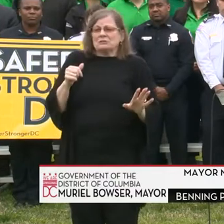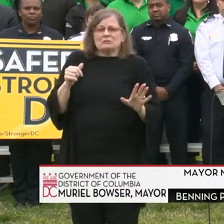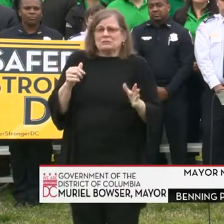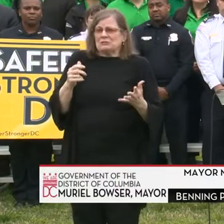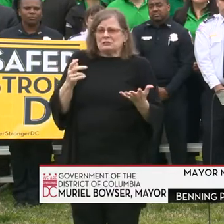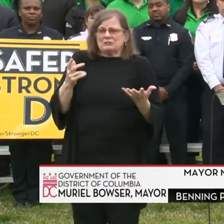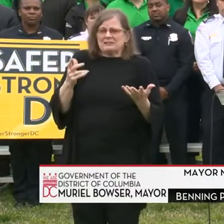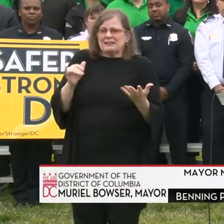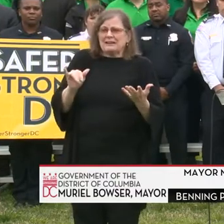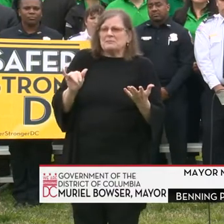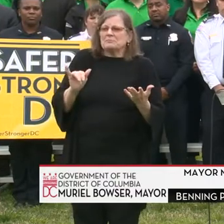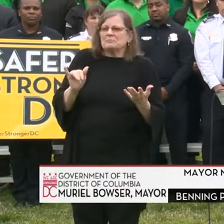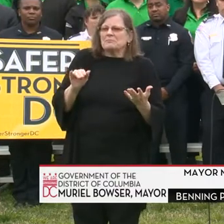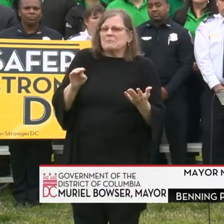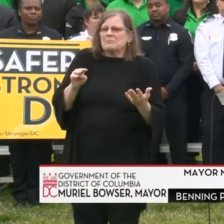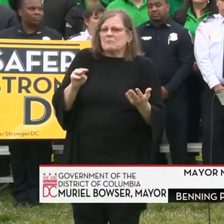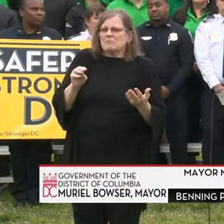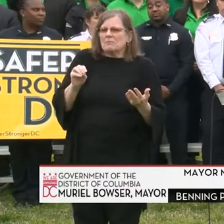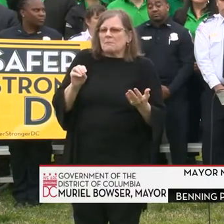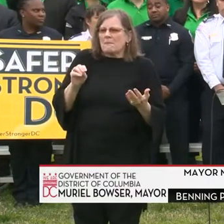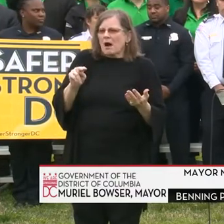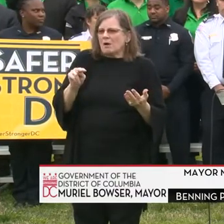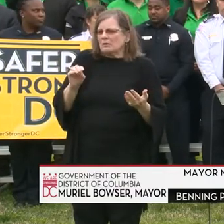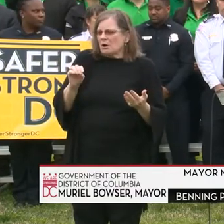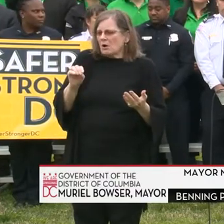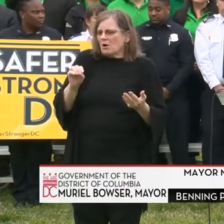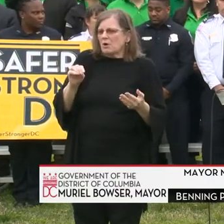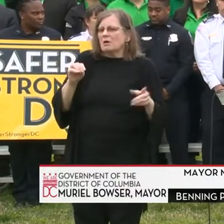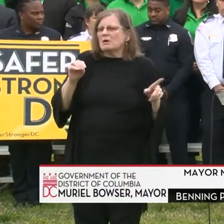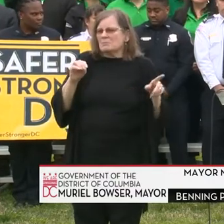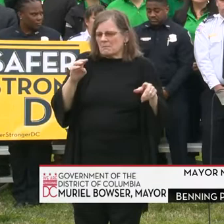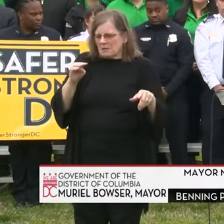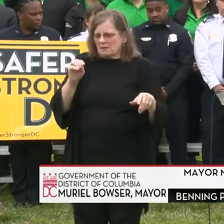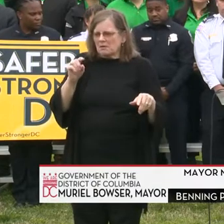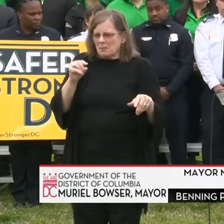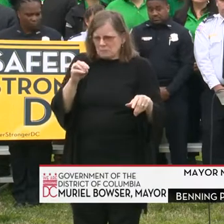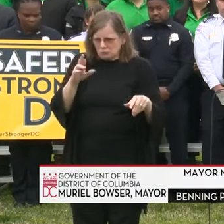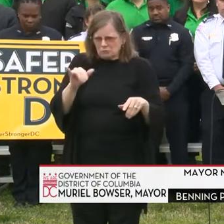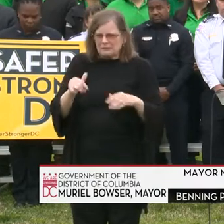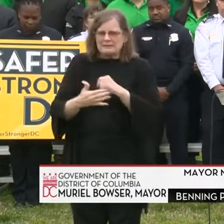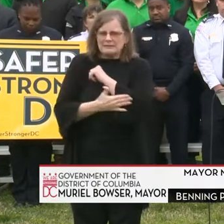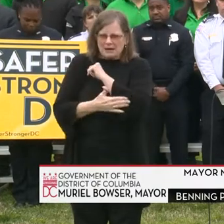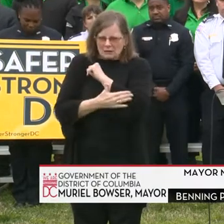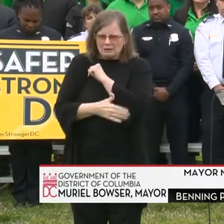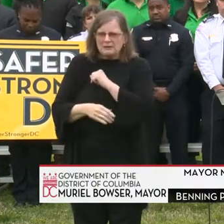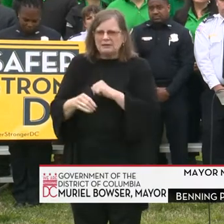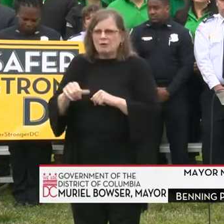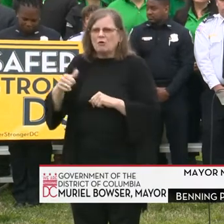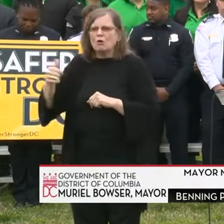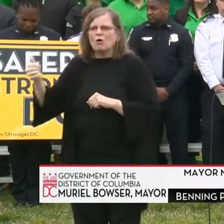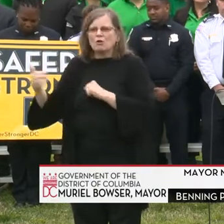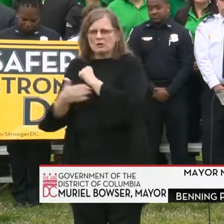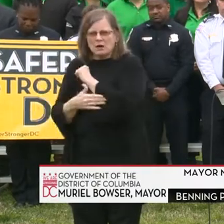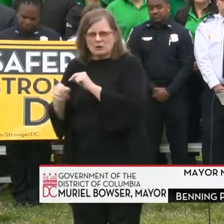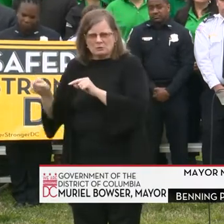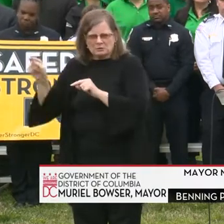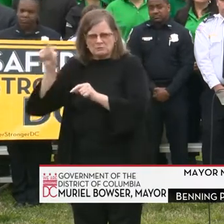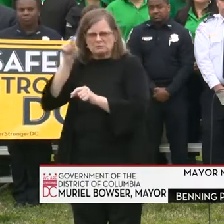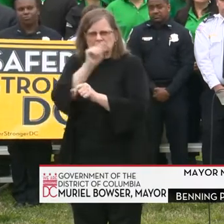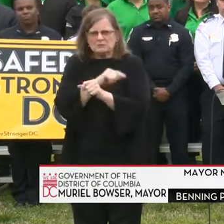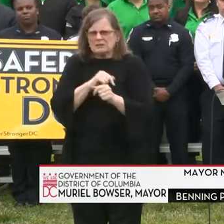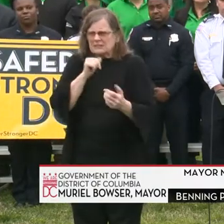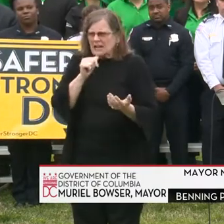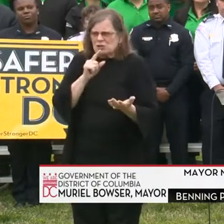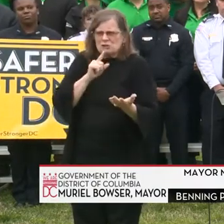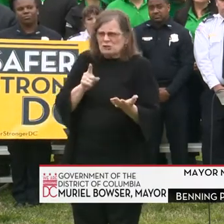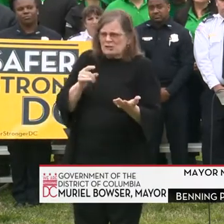in Montgomery County or in Northern Virginia. With regards to this particular case, we do not know if this was gang related. That's